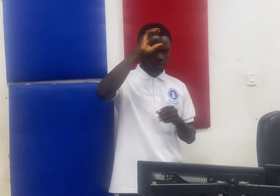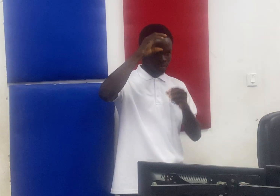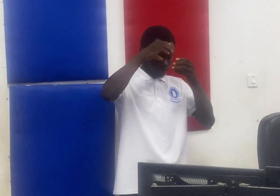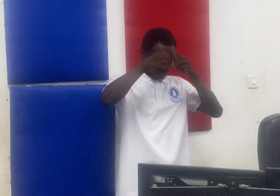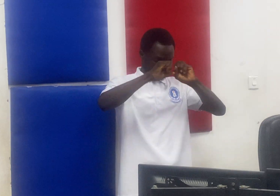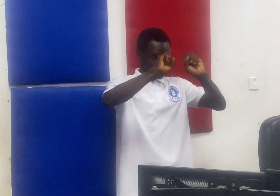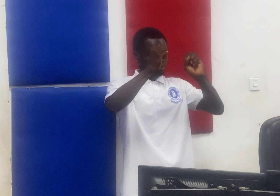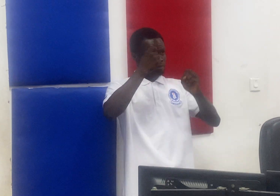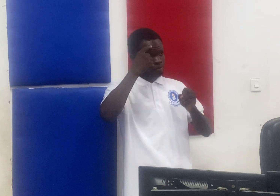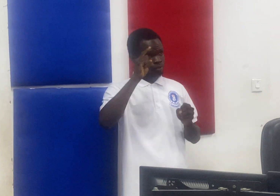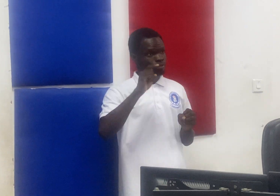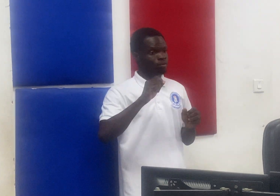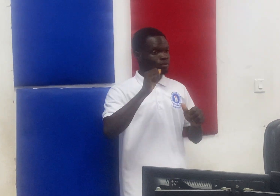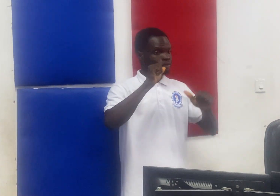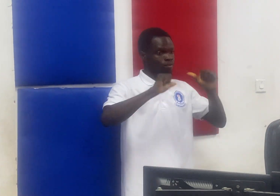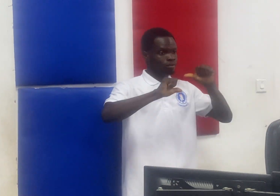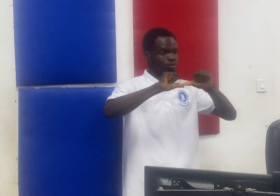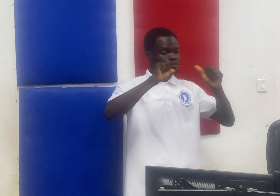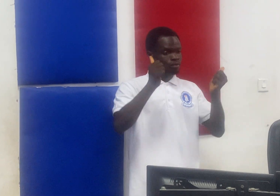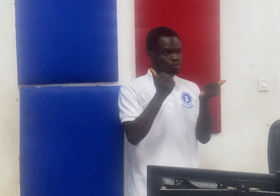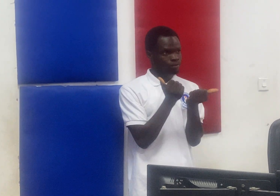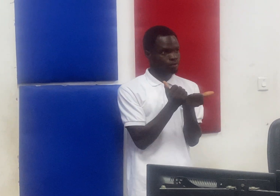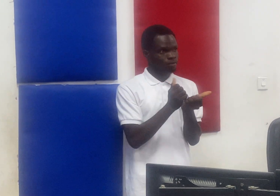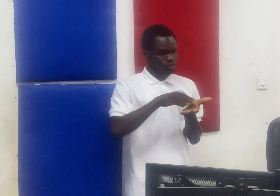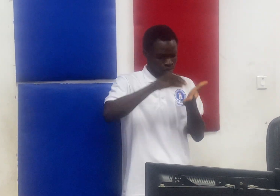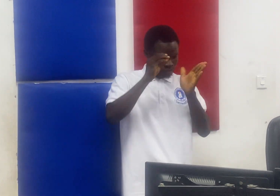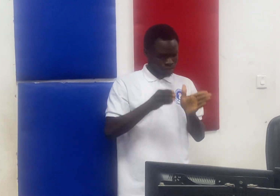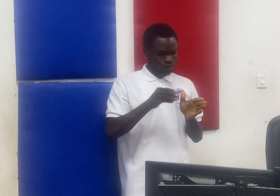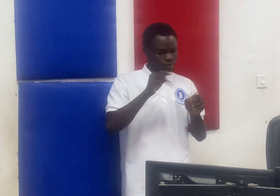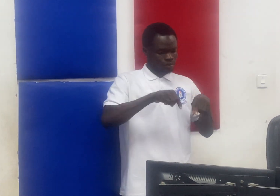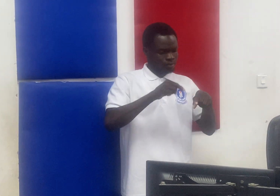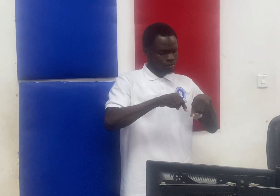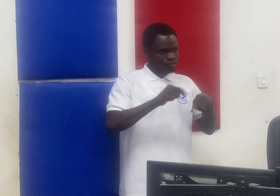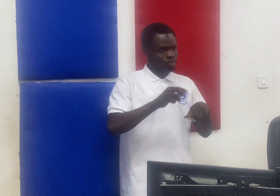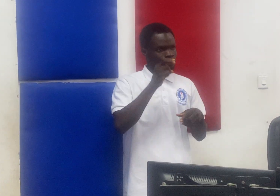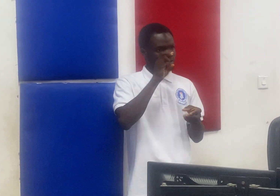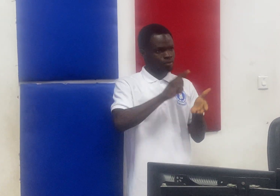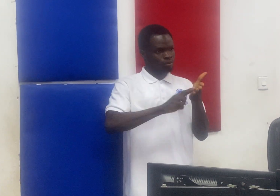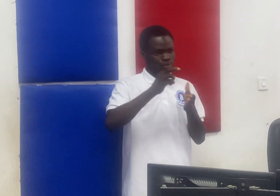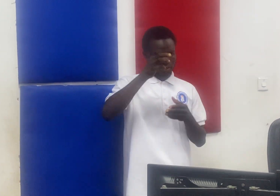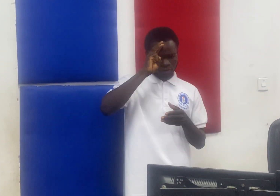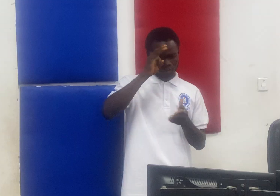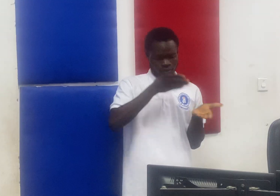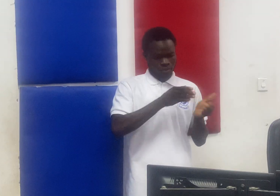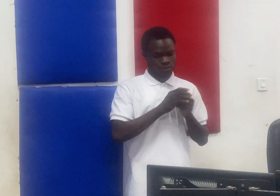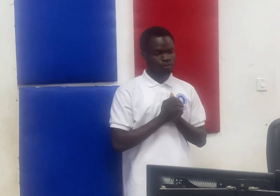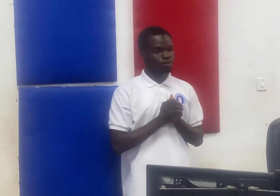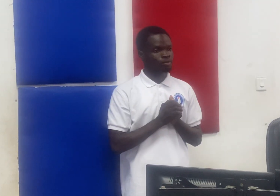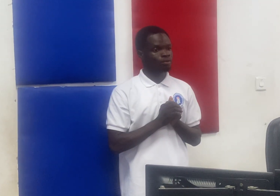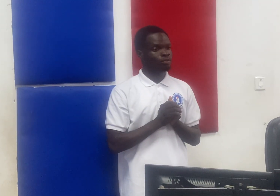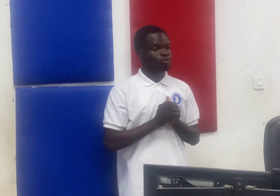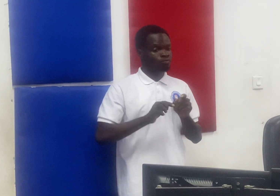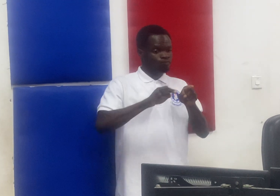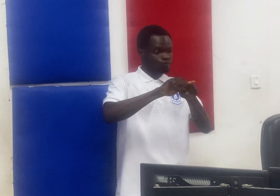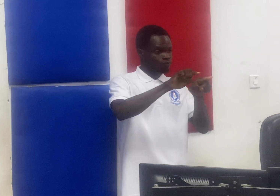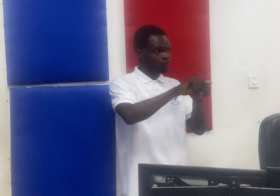Students with Disabilities here in the University of Education, Winneba. He is also the OT